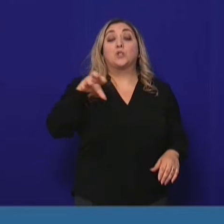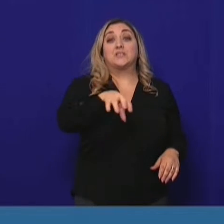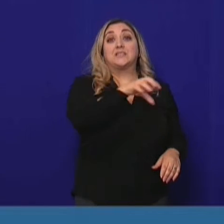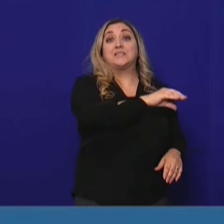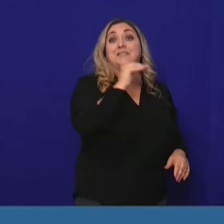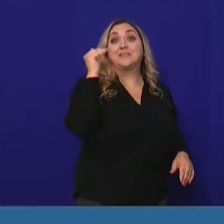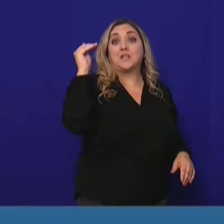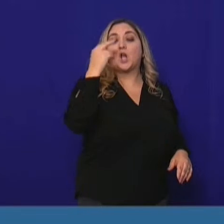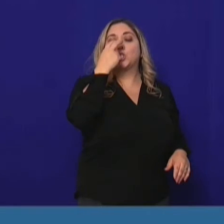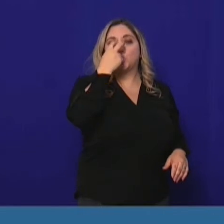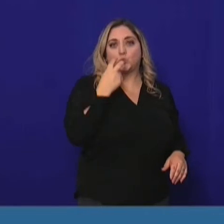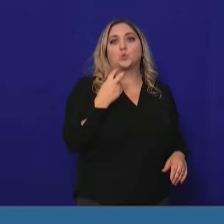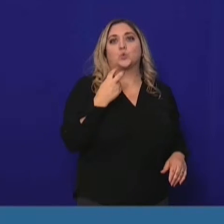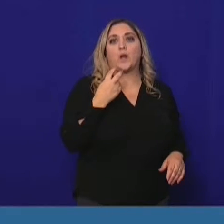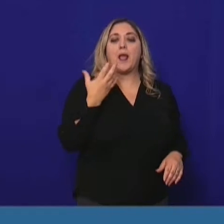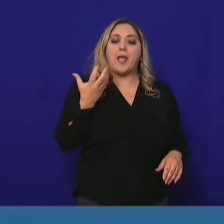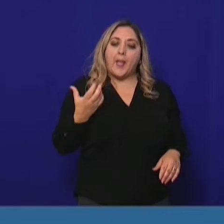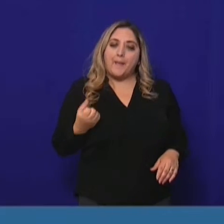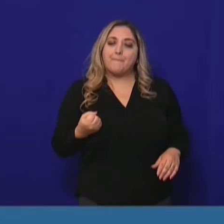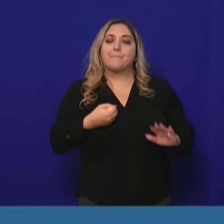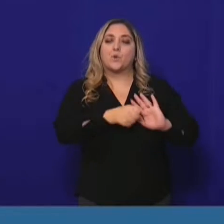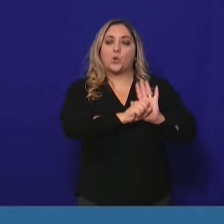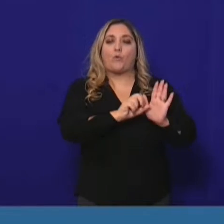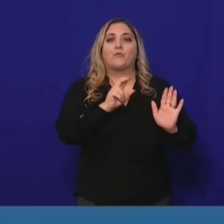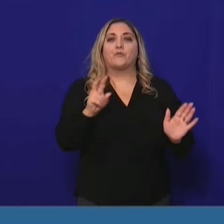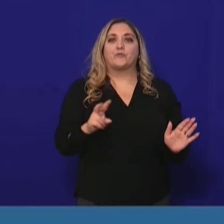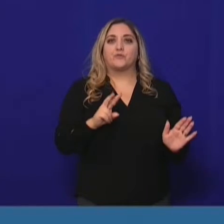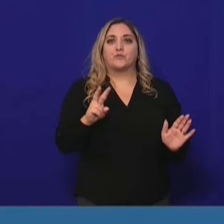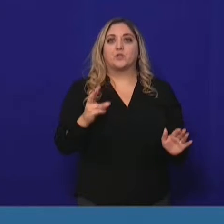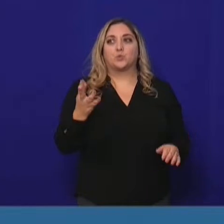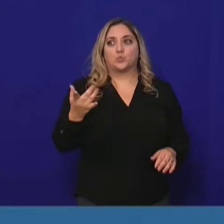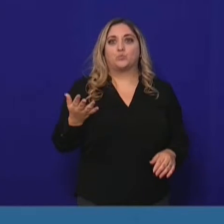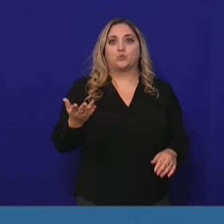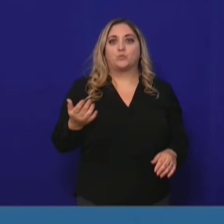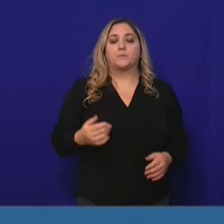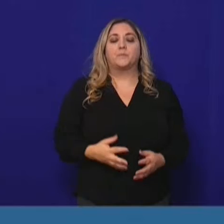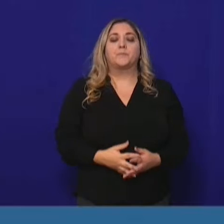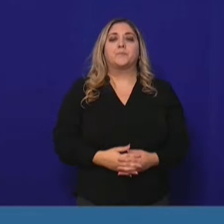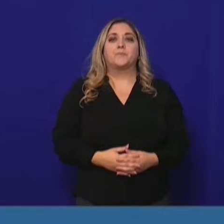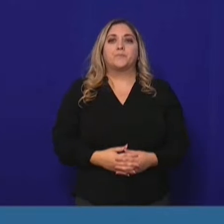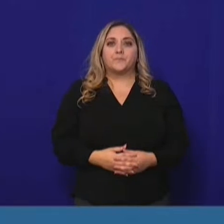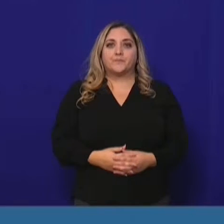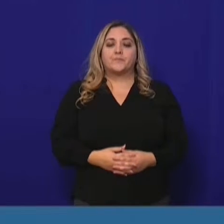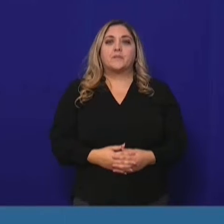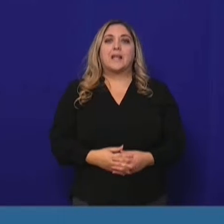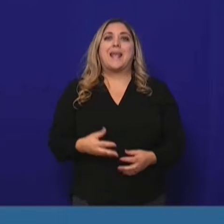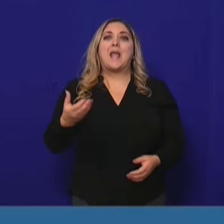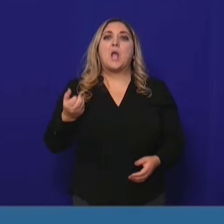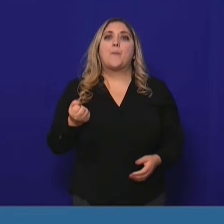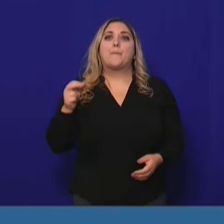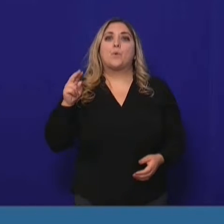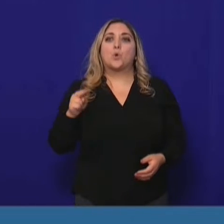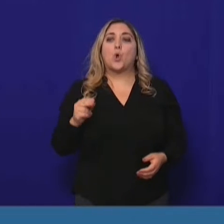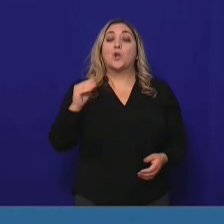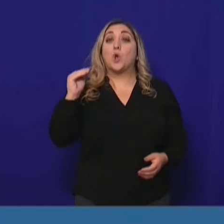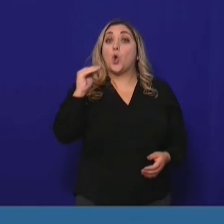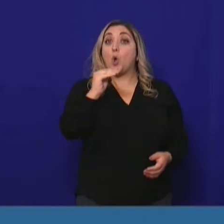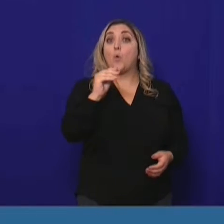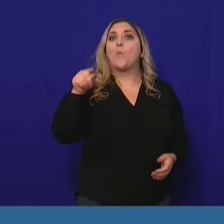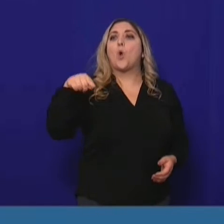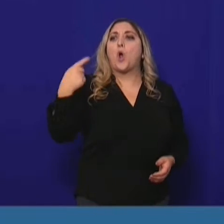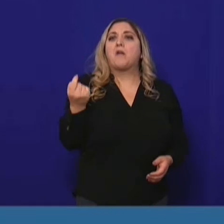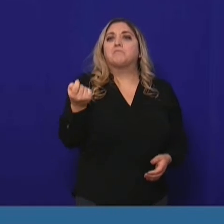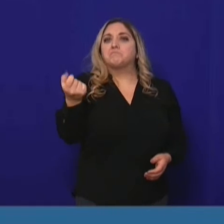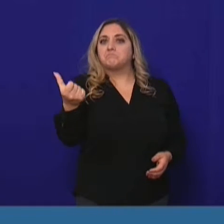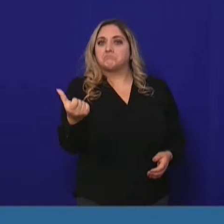fejn qed ikollna każijiet li qegħdin ikollhom iż-żieda fil-każijiet. U mbagħad għandna xi ftit homes oħrajn li jkollhom xi każ